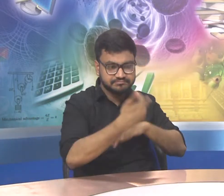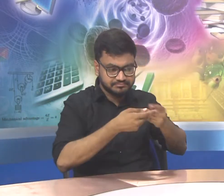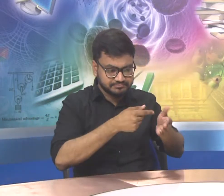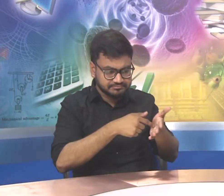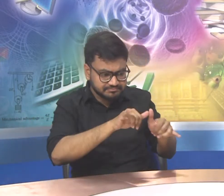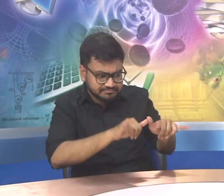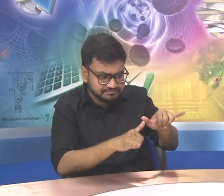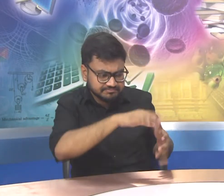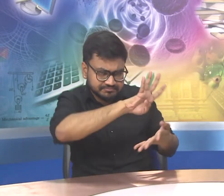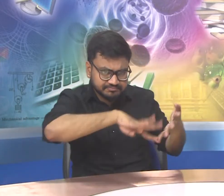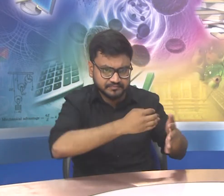etc.